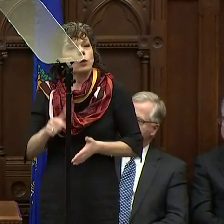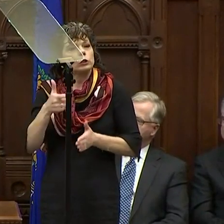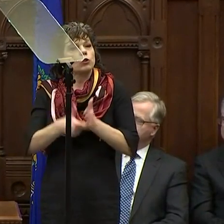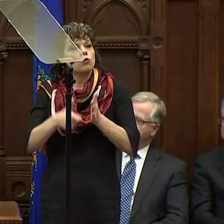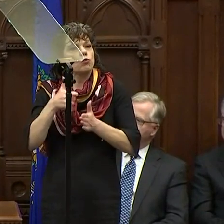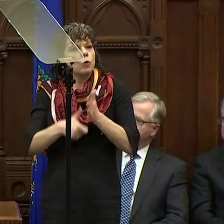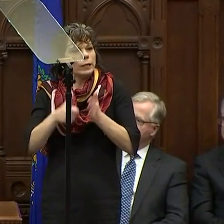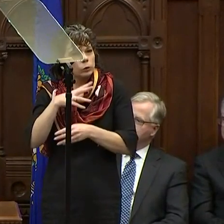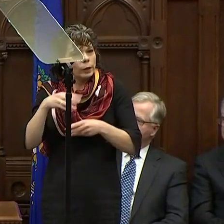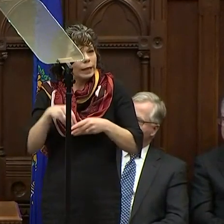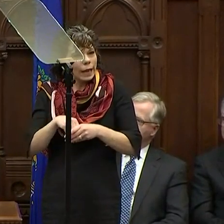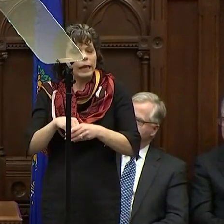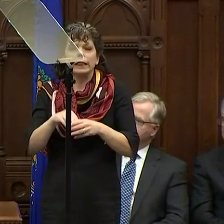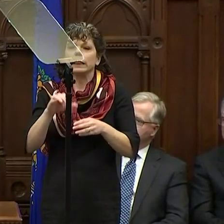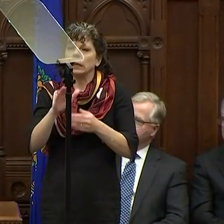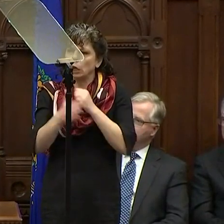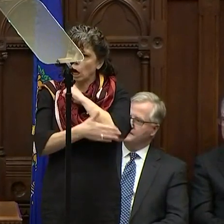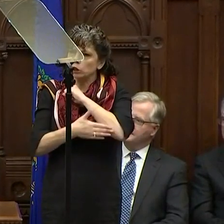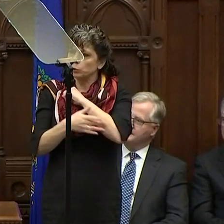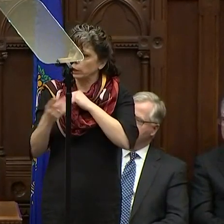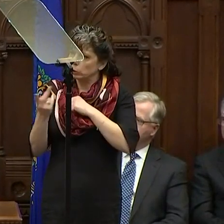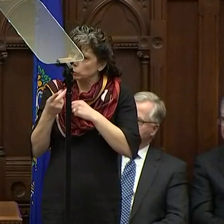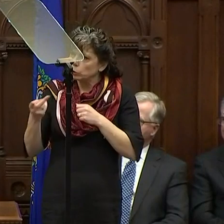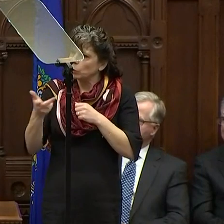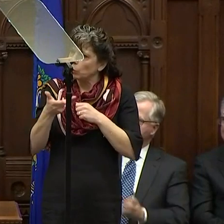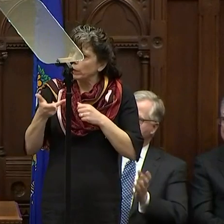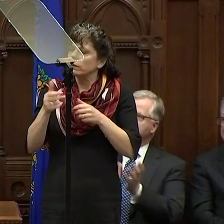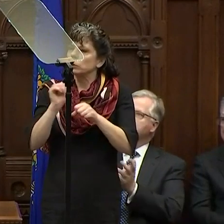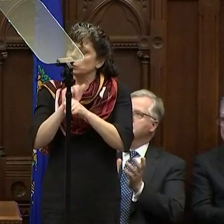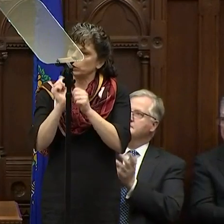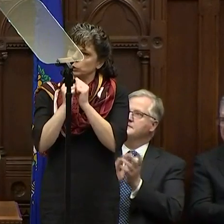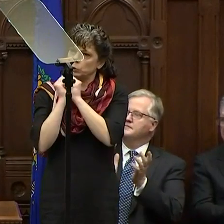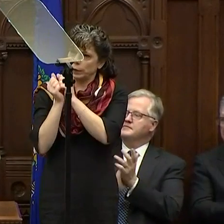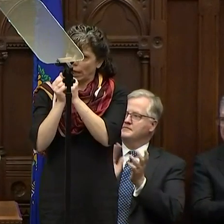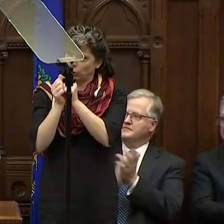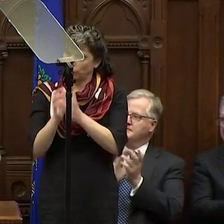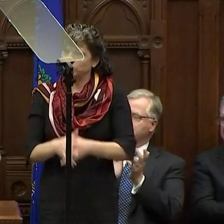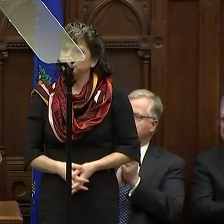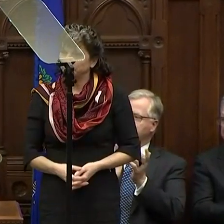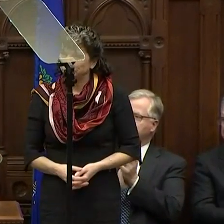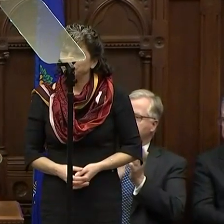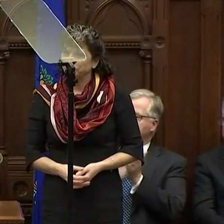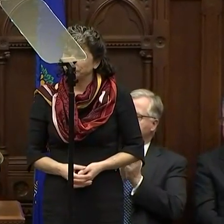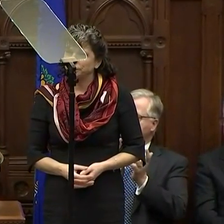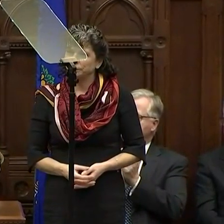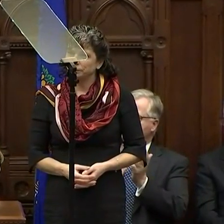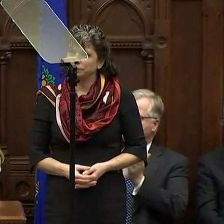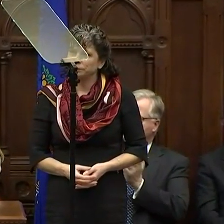country by working together.